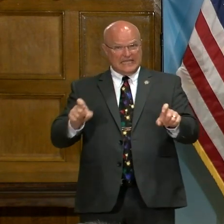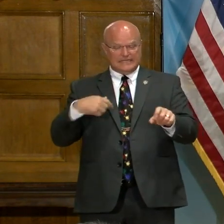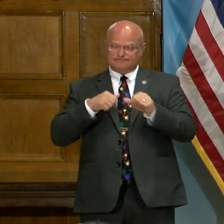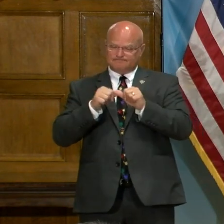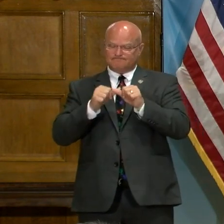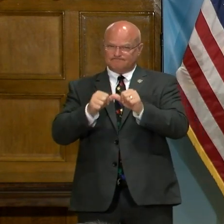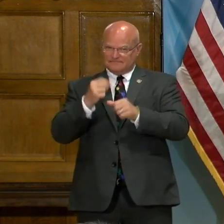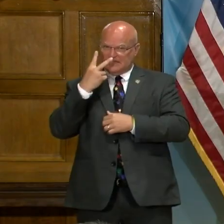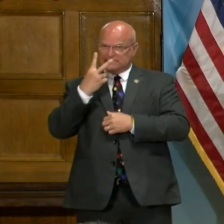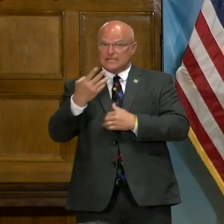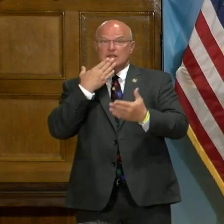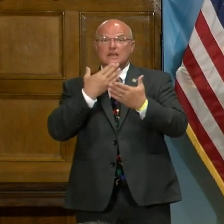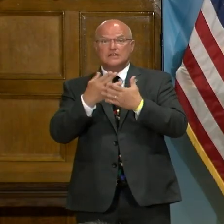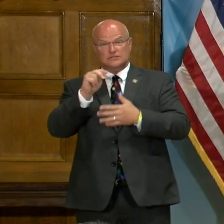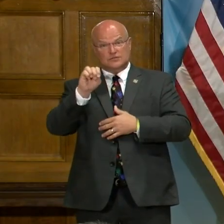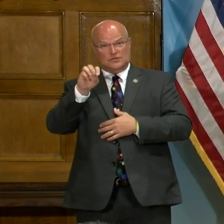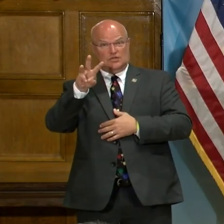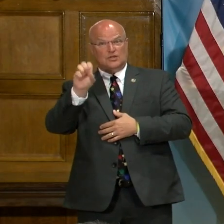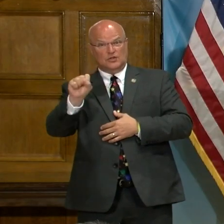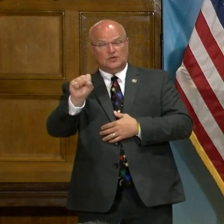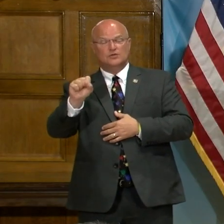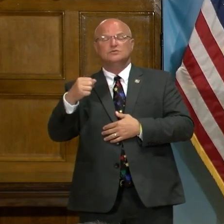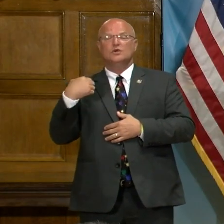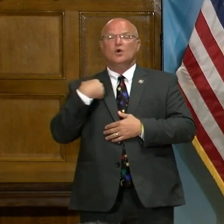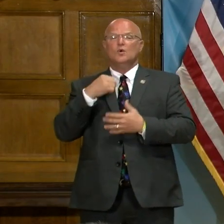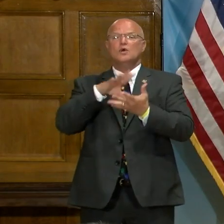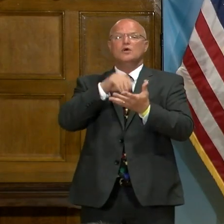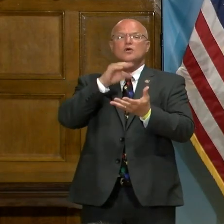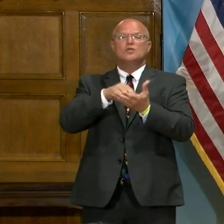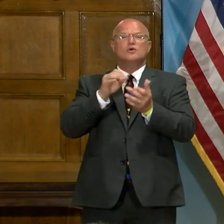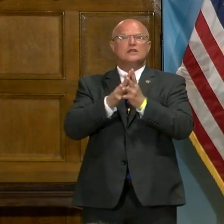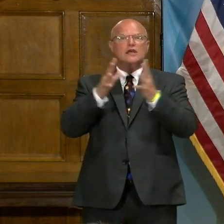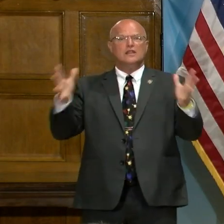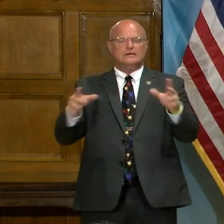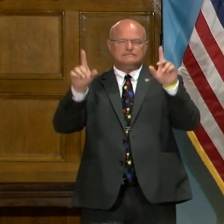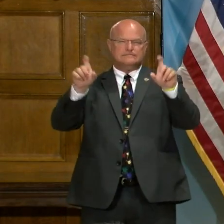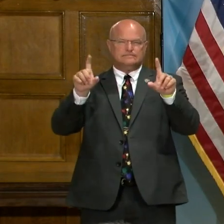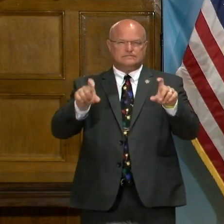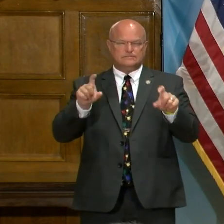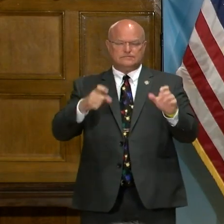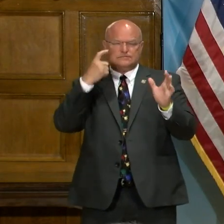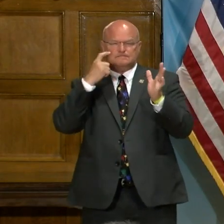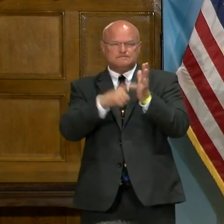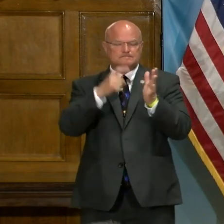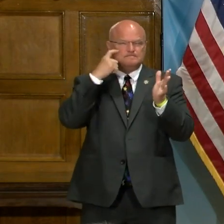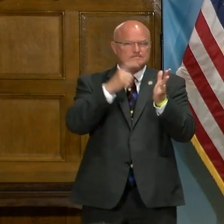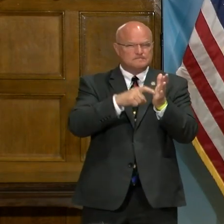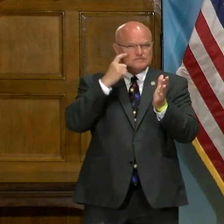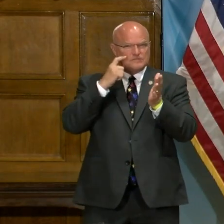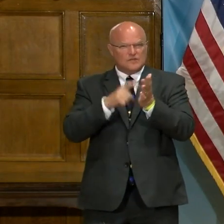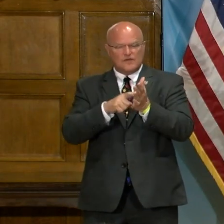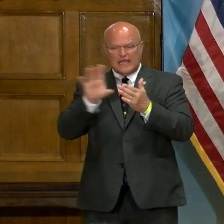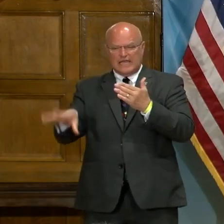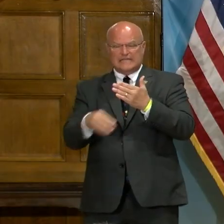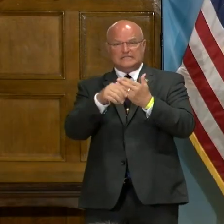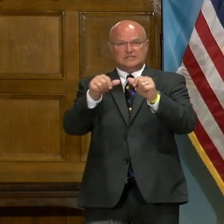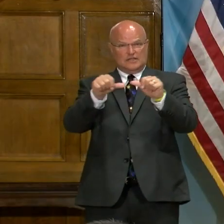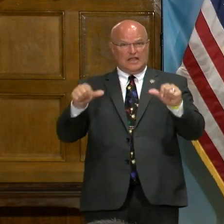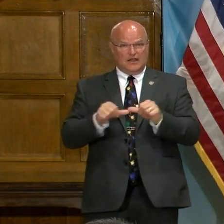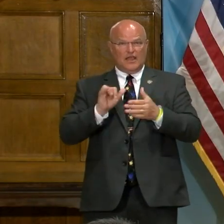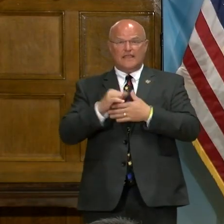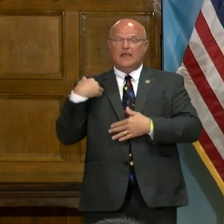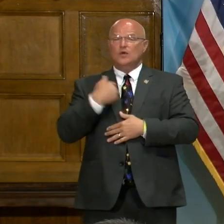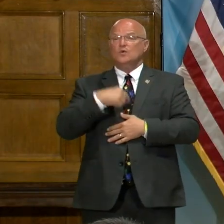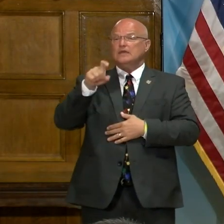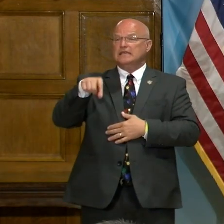I continue to see as good news, we're learning a lot through our testing. We're identifying additional areas that